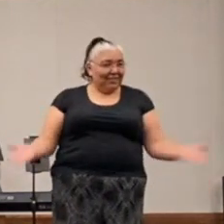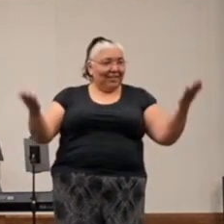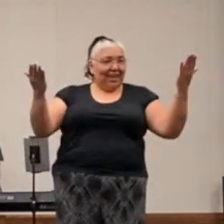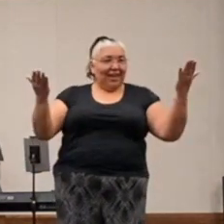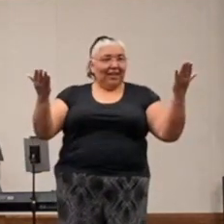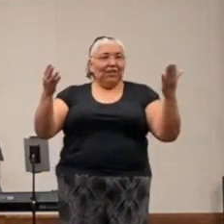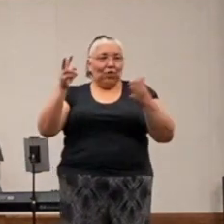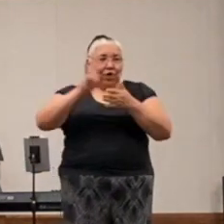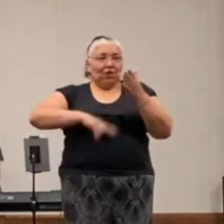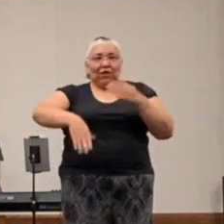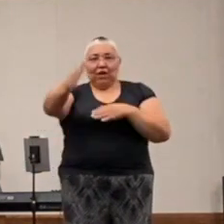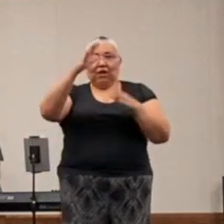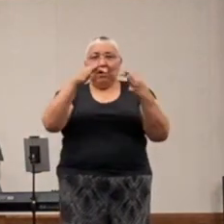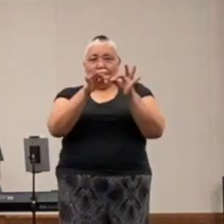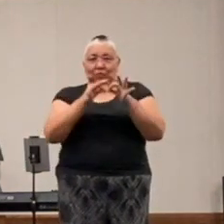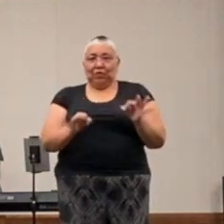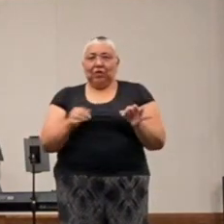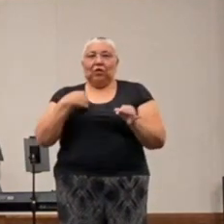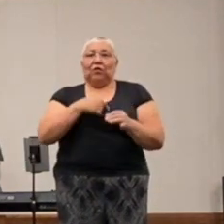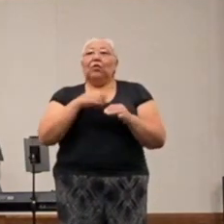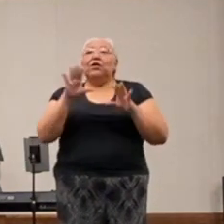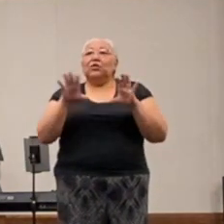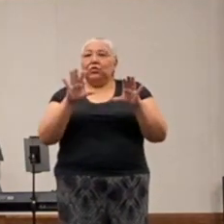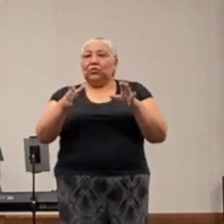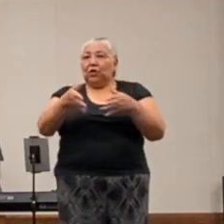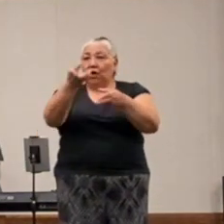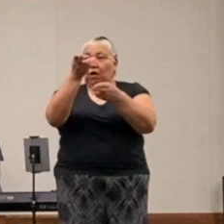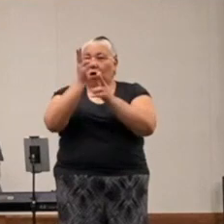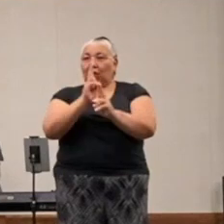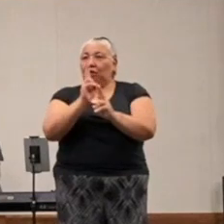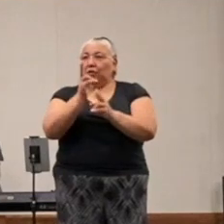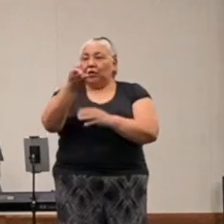God's word. That's what we do here to honor his word.